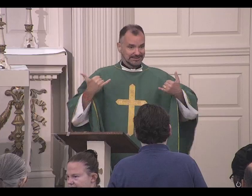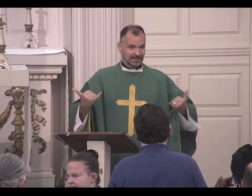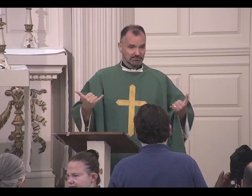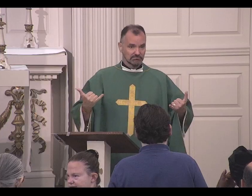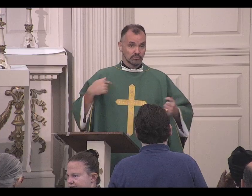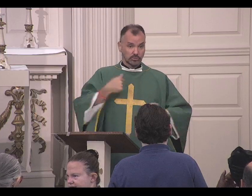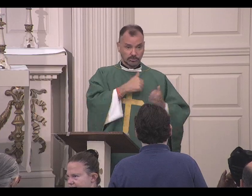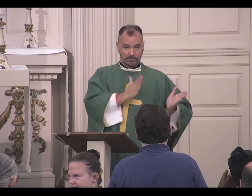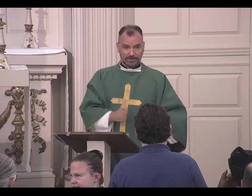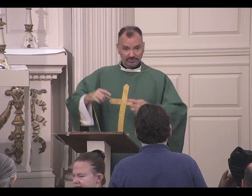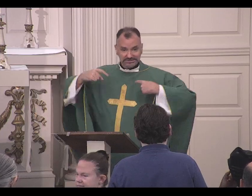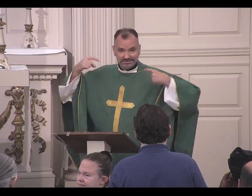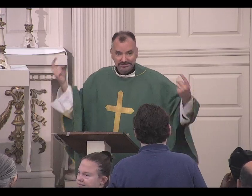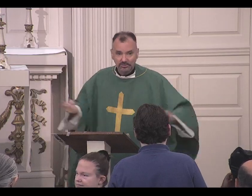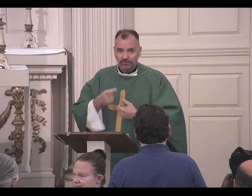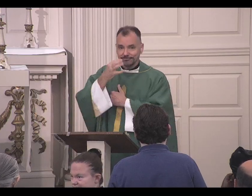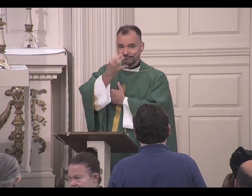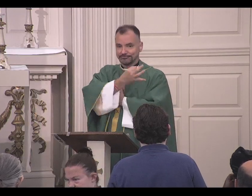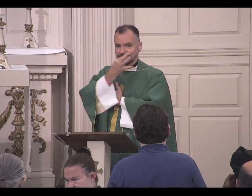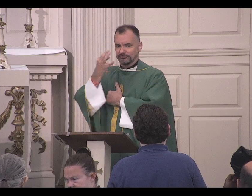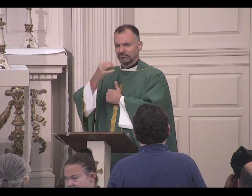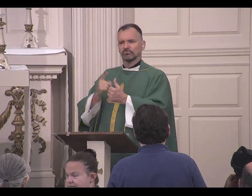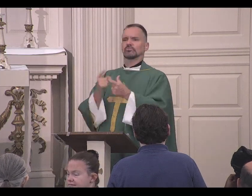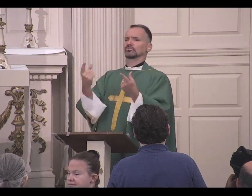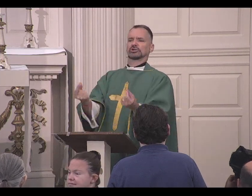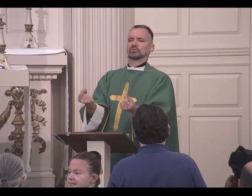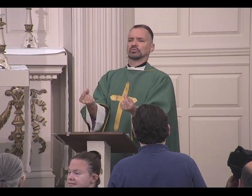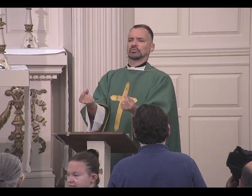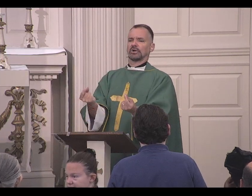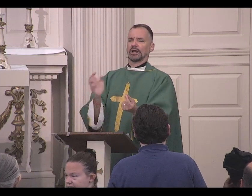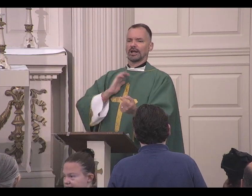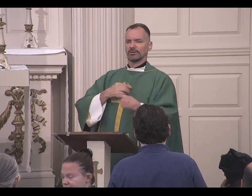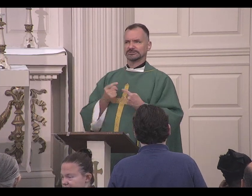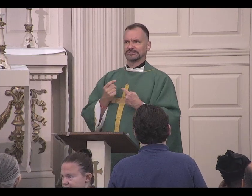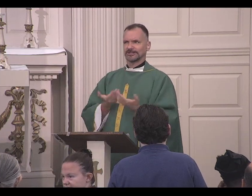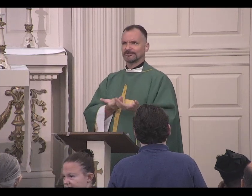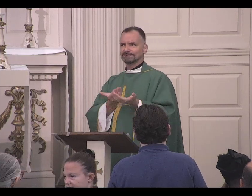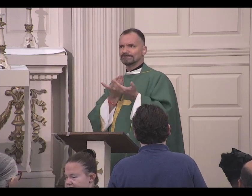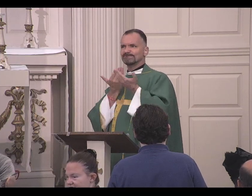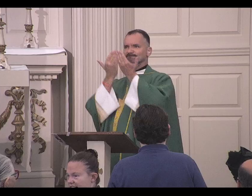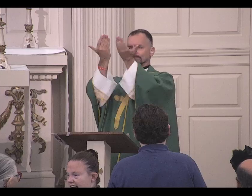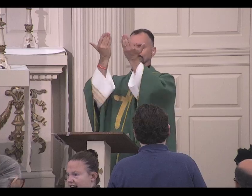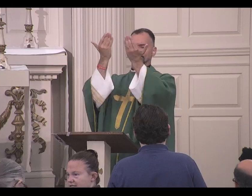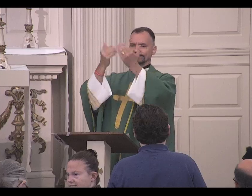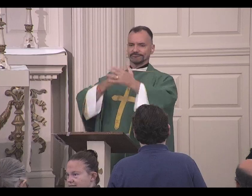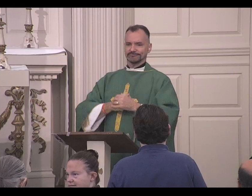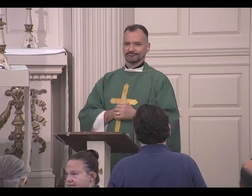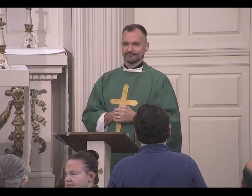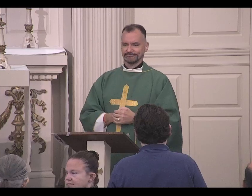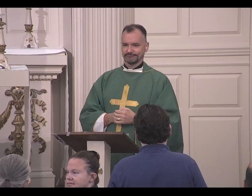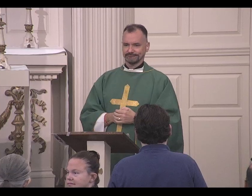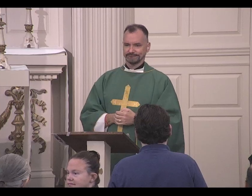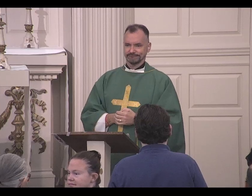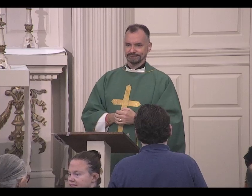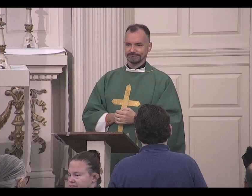Brothers and sisters, let us acknowledge our sins and so prepare ourselves to celebrate the sacred mysteries.